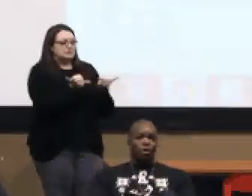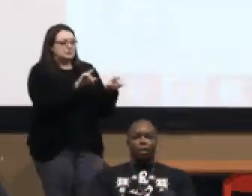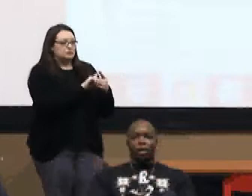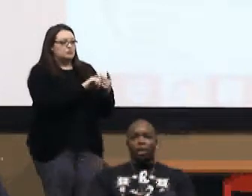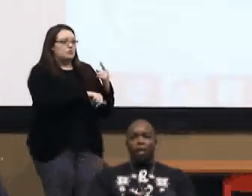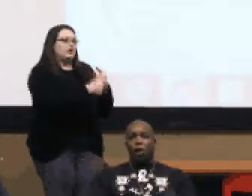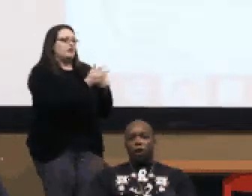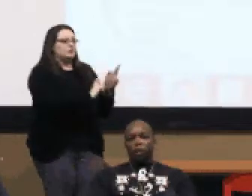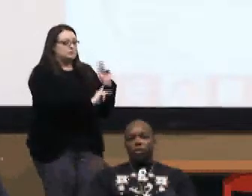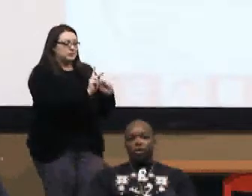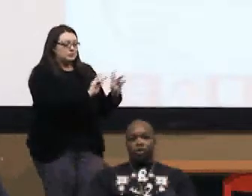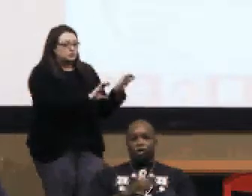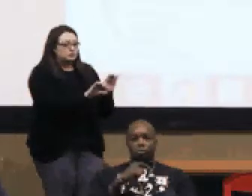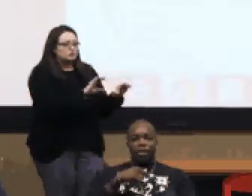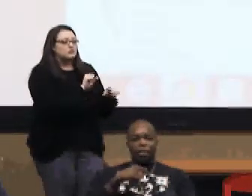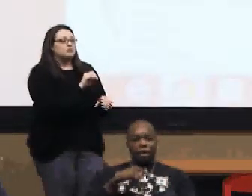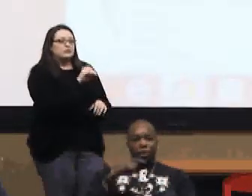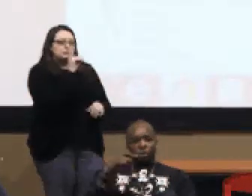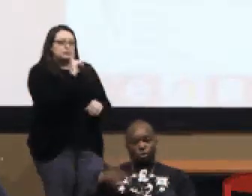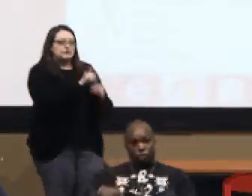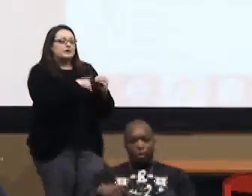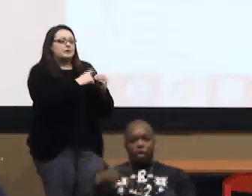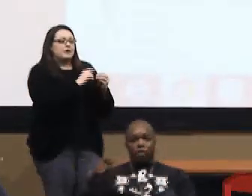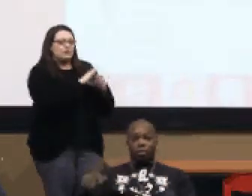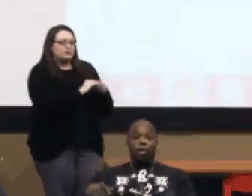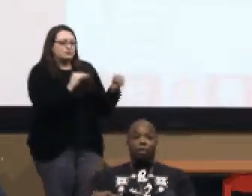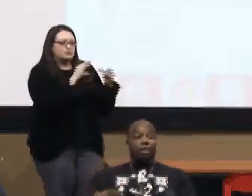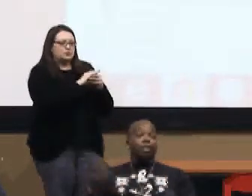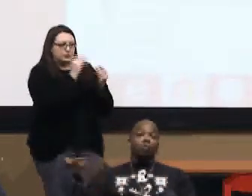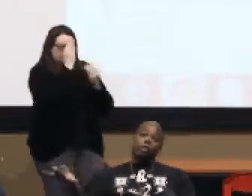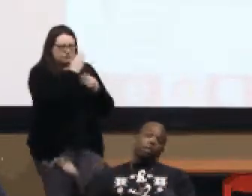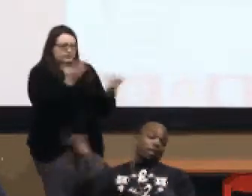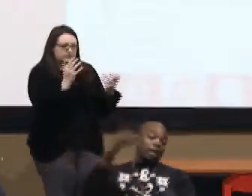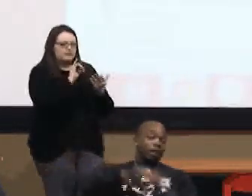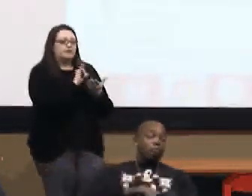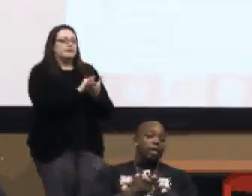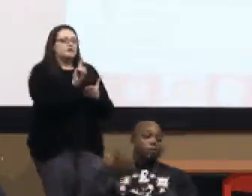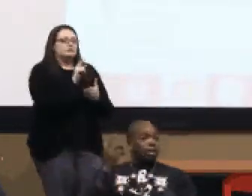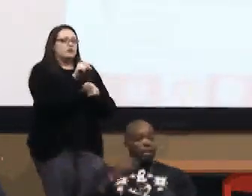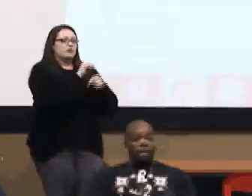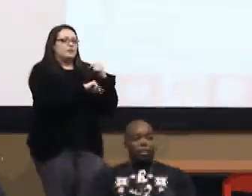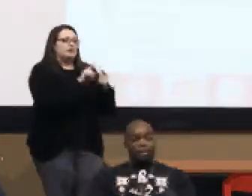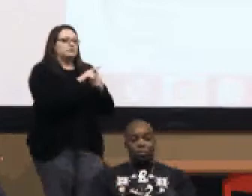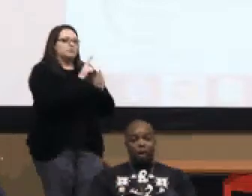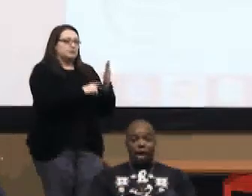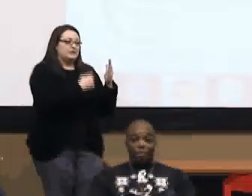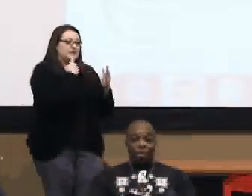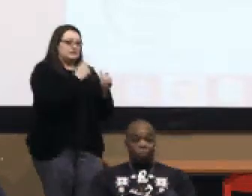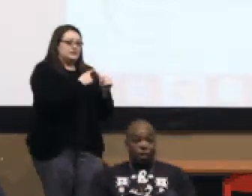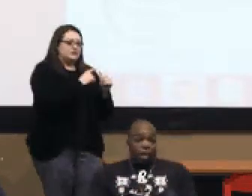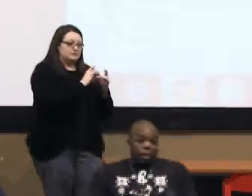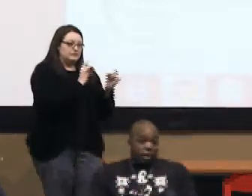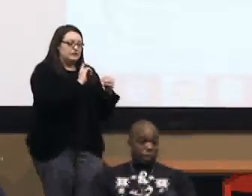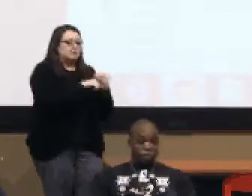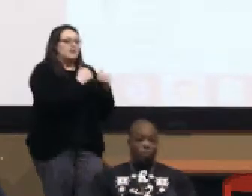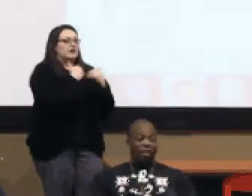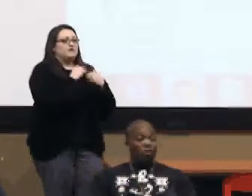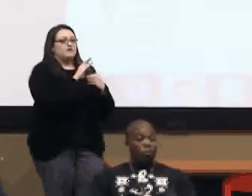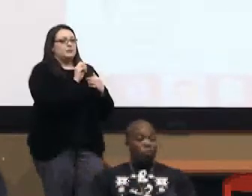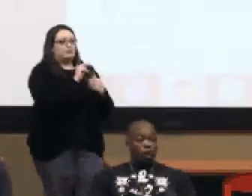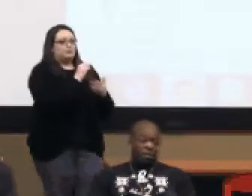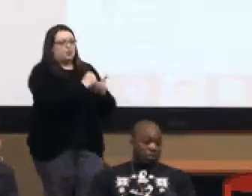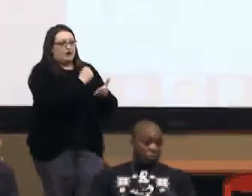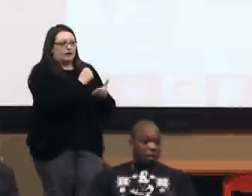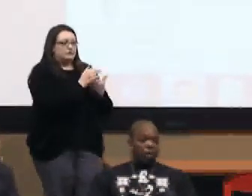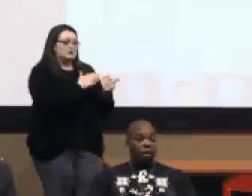people are doing. So it's really about the story that you tell. And that's where I go back to what I said initially about having a brand. Whether